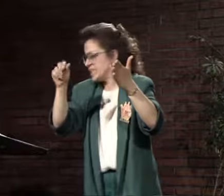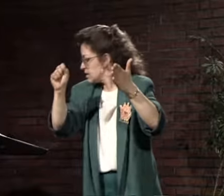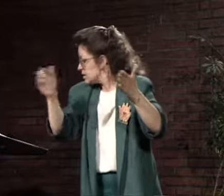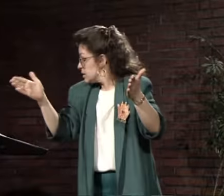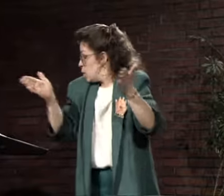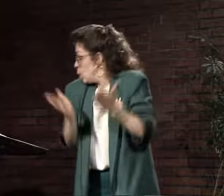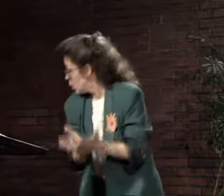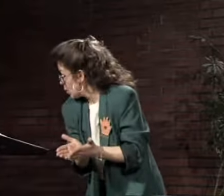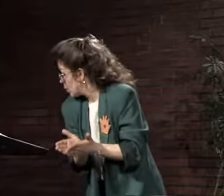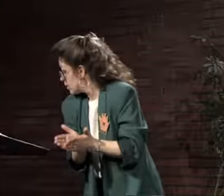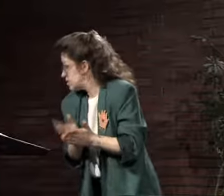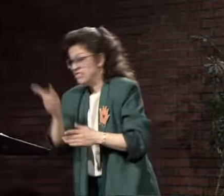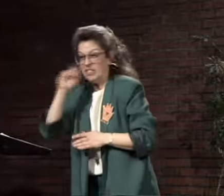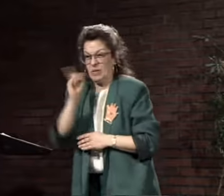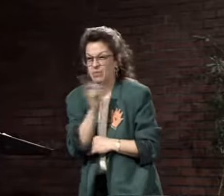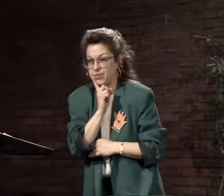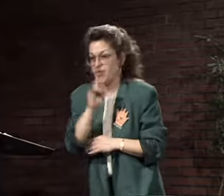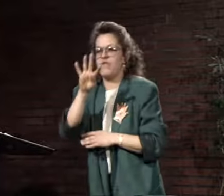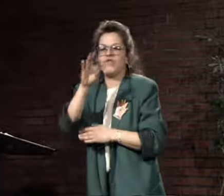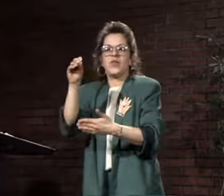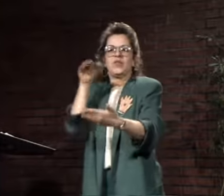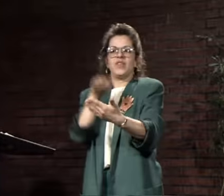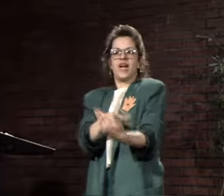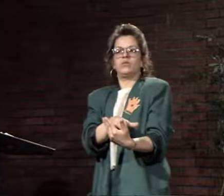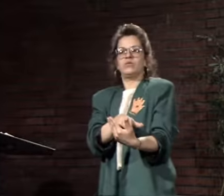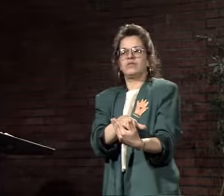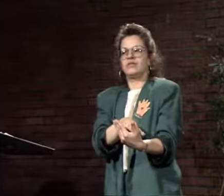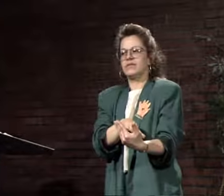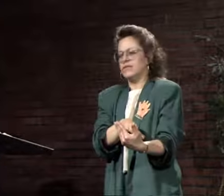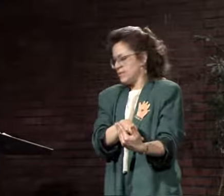big decrease.